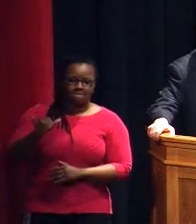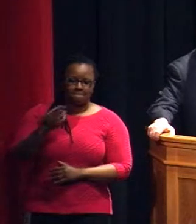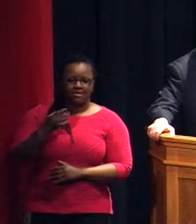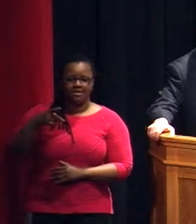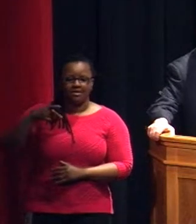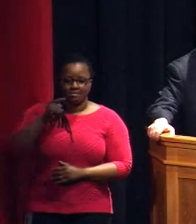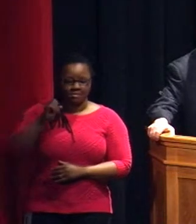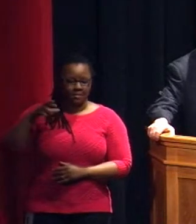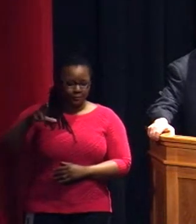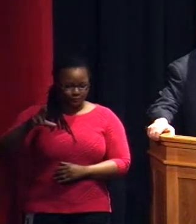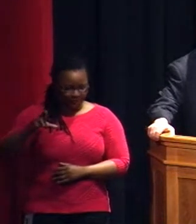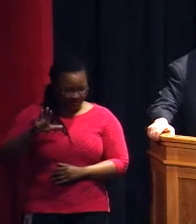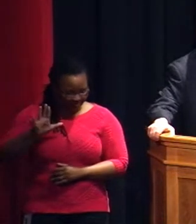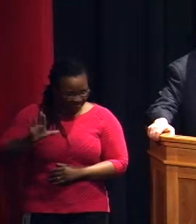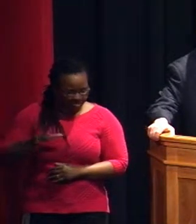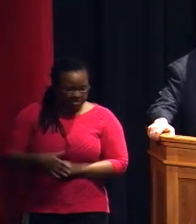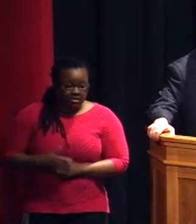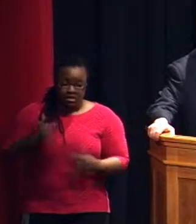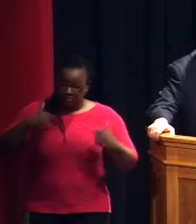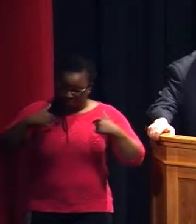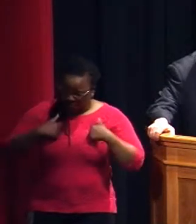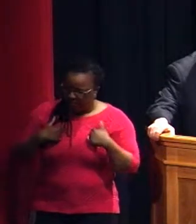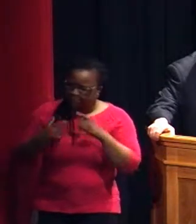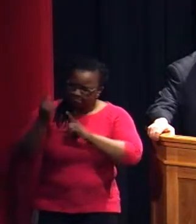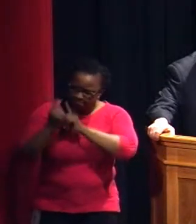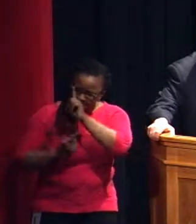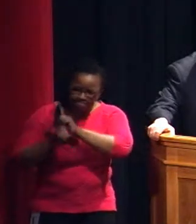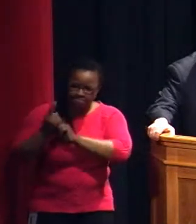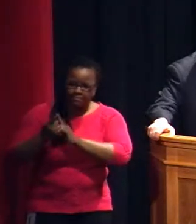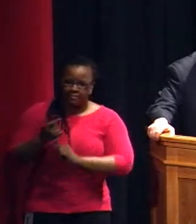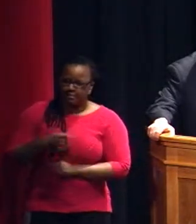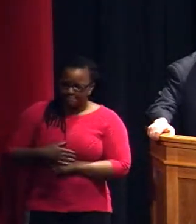I became a better person from knowing him.